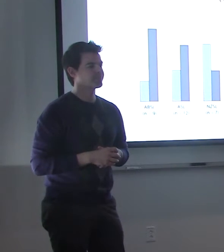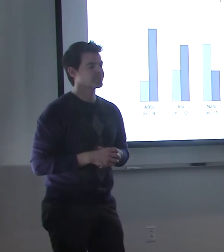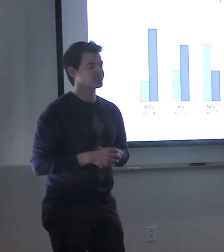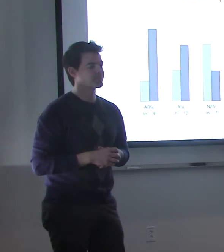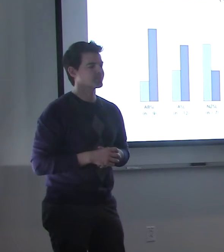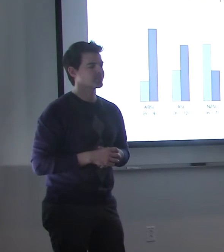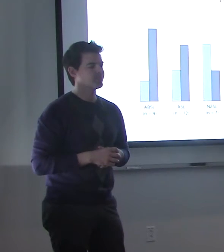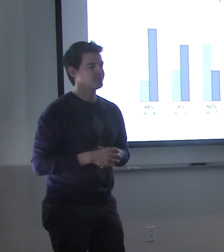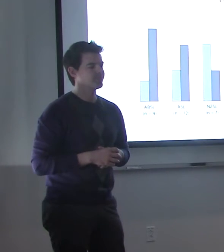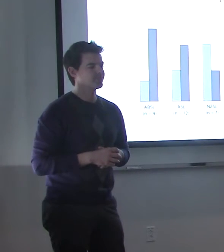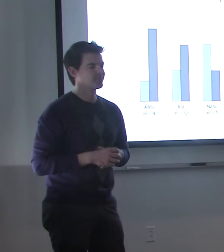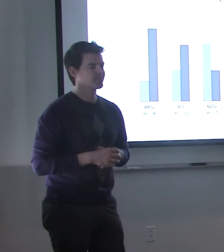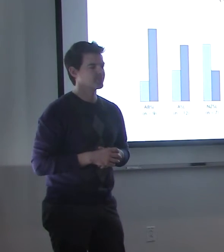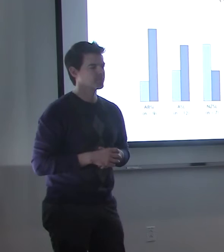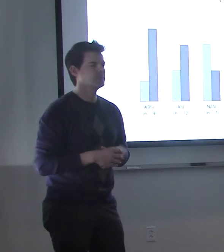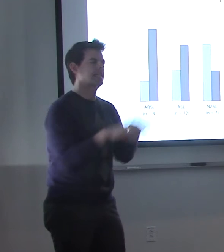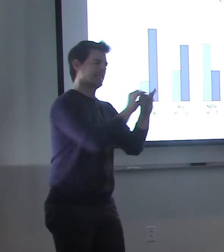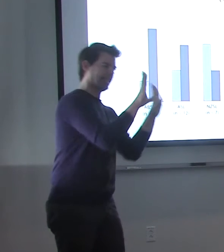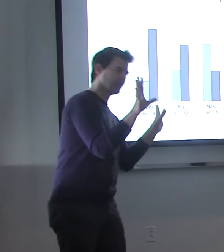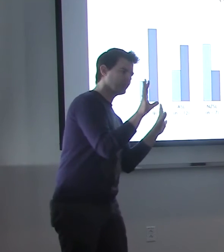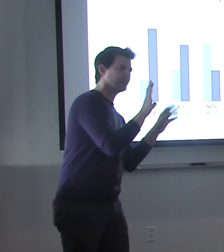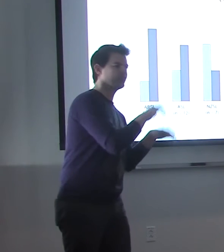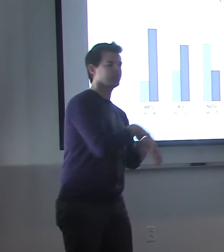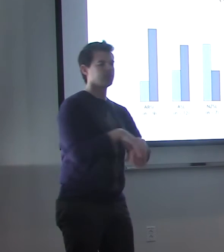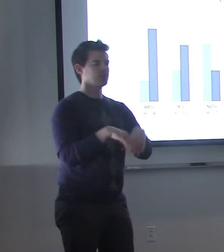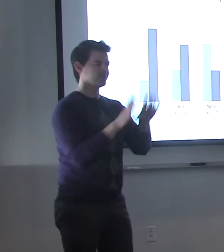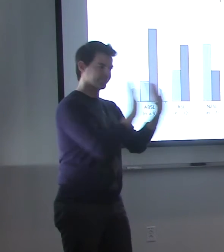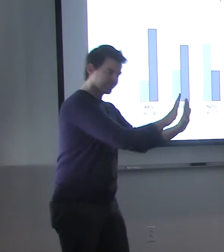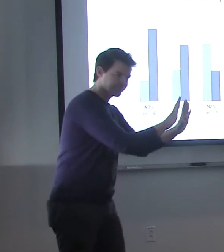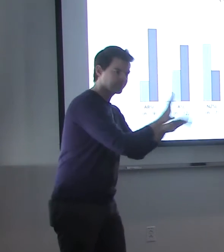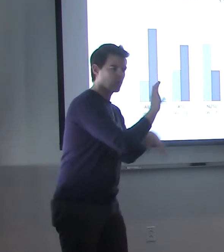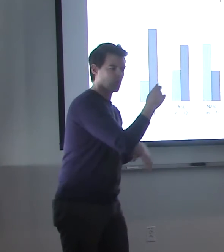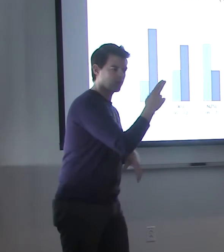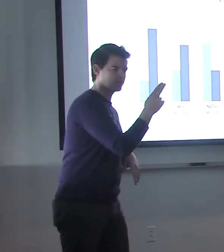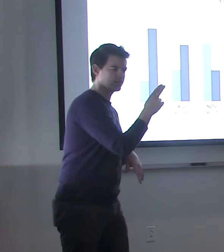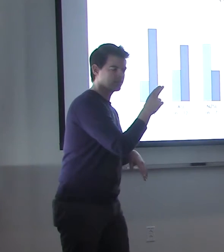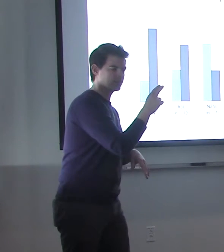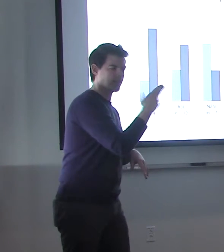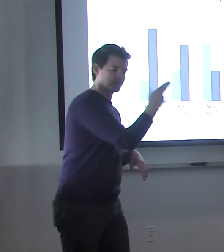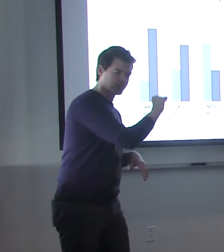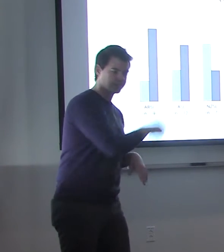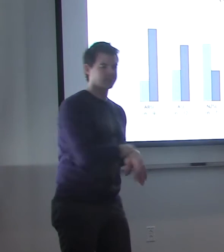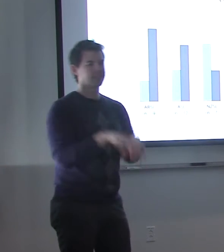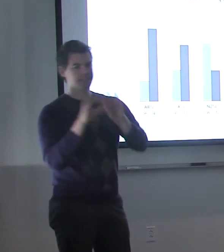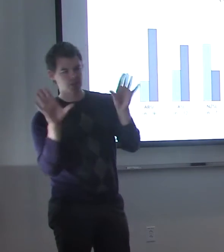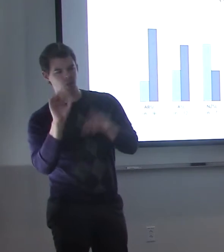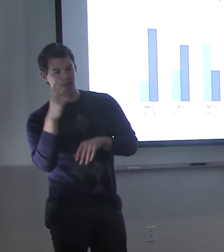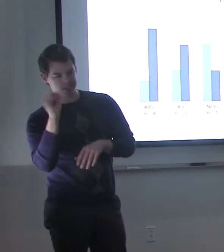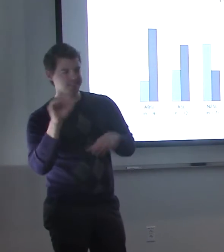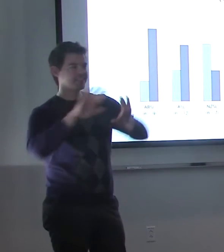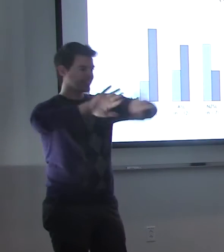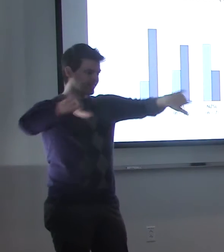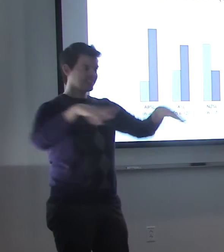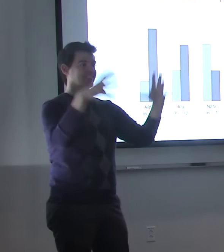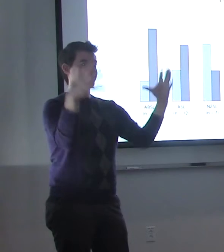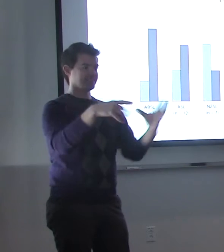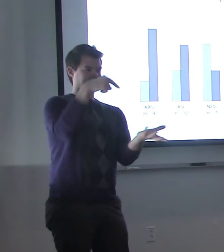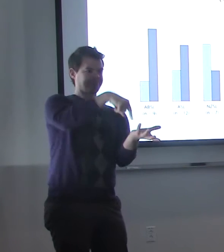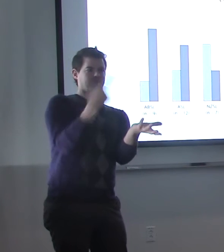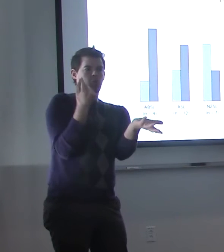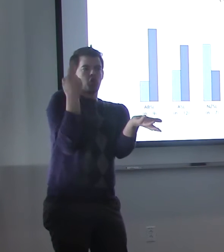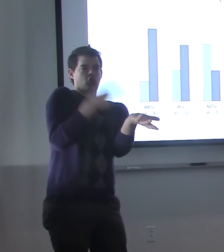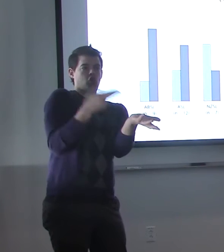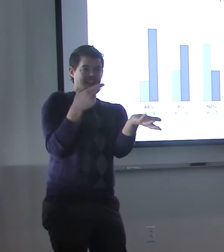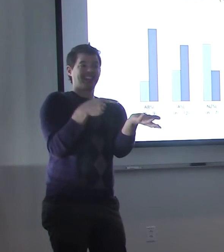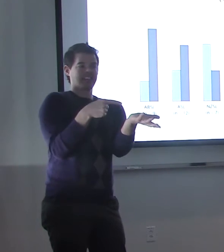these leftover languages that we couldn't explain, I was inspired to do the work that I'm going to be